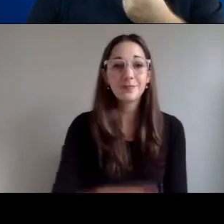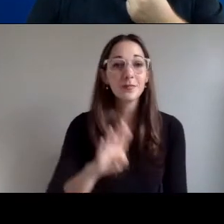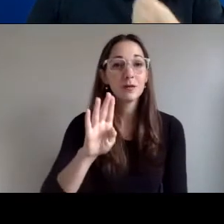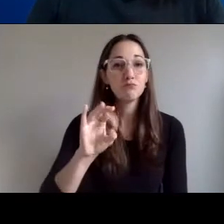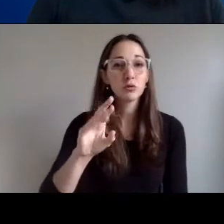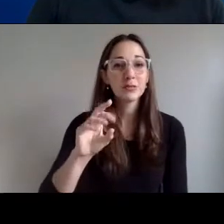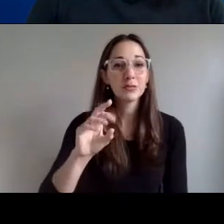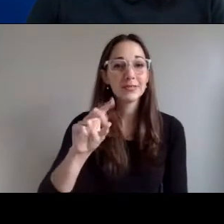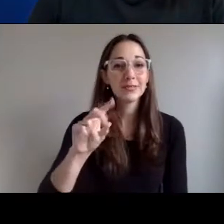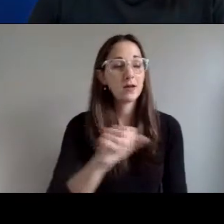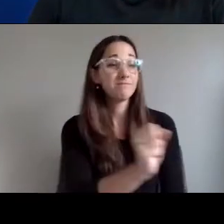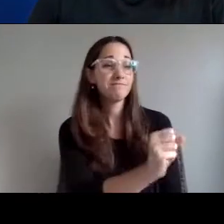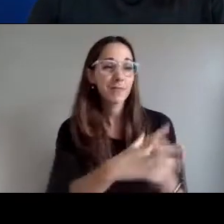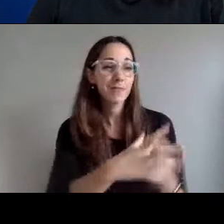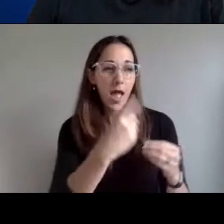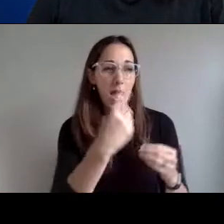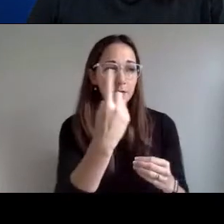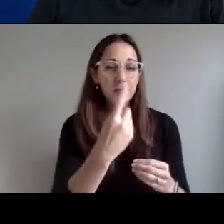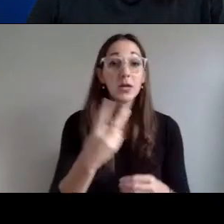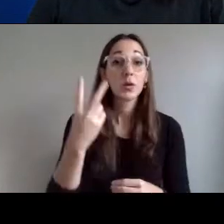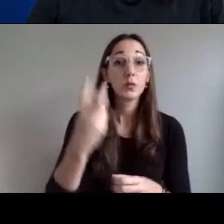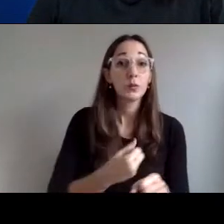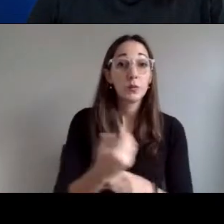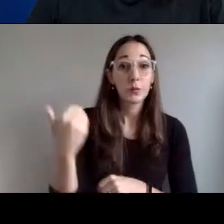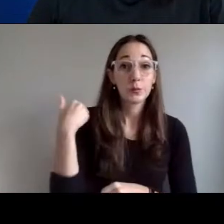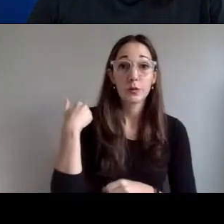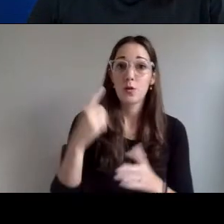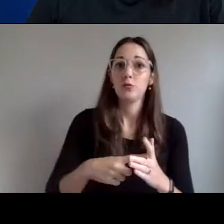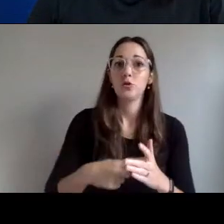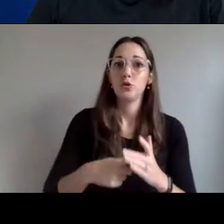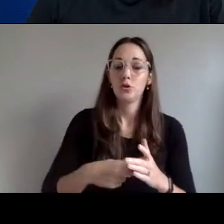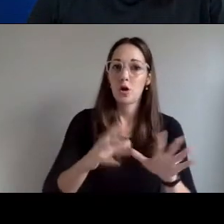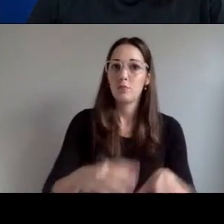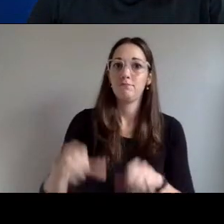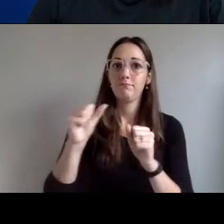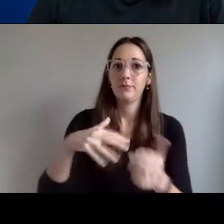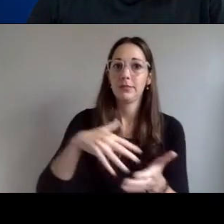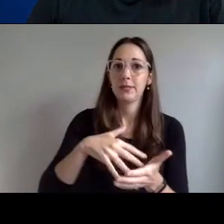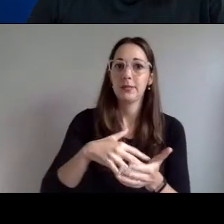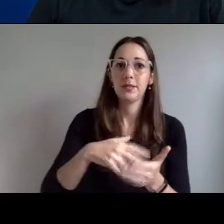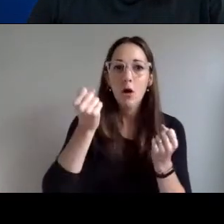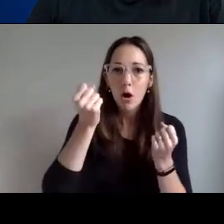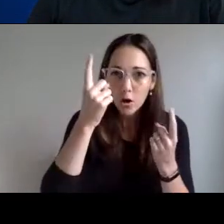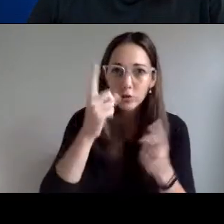to understand the disability prevalence among children in Albania. So we know that now we